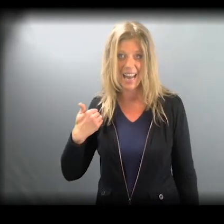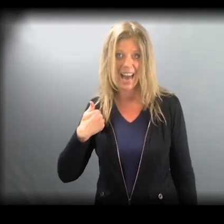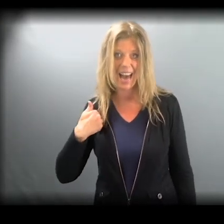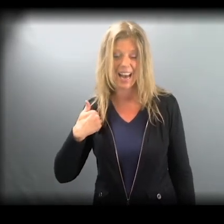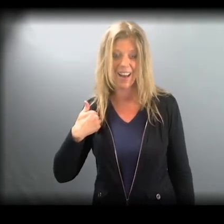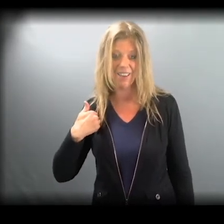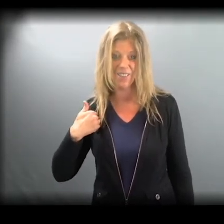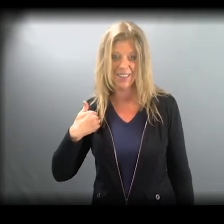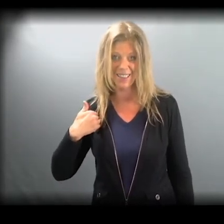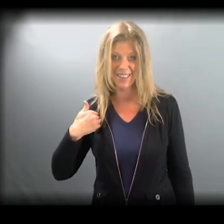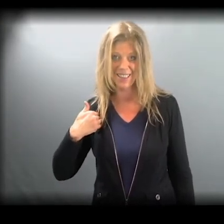have,